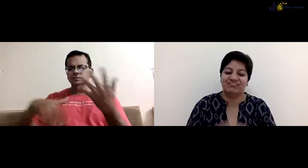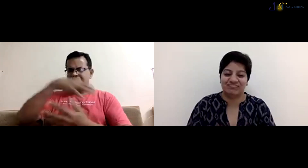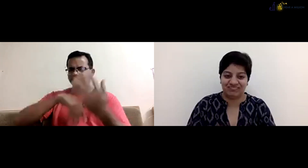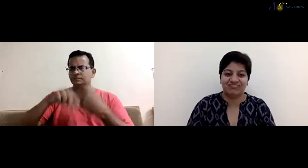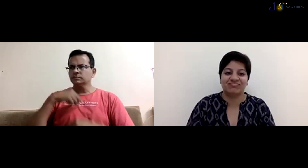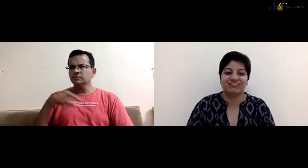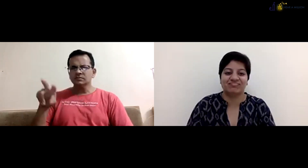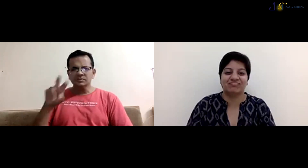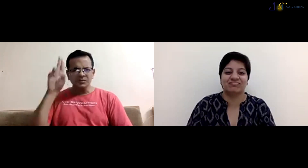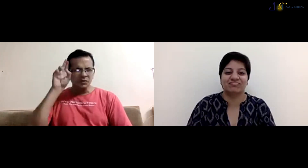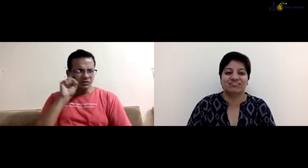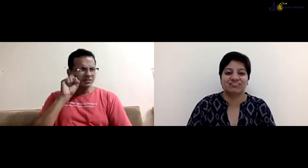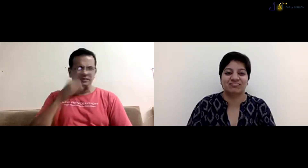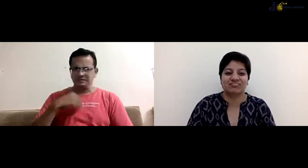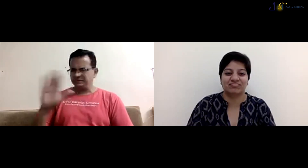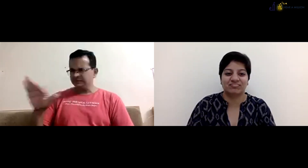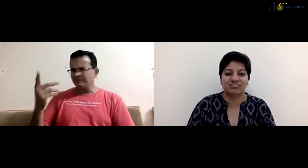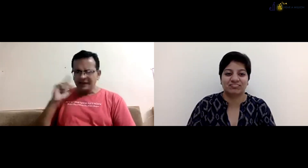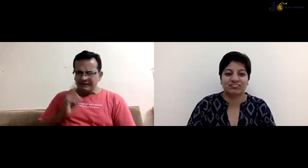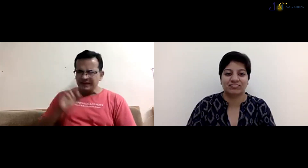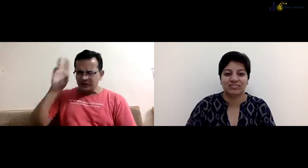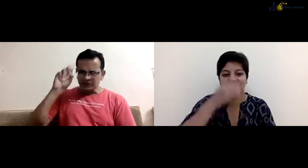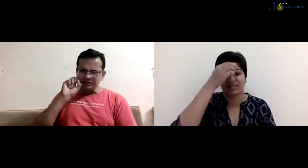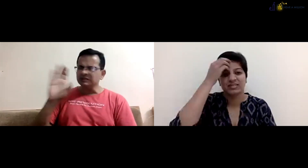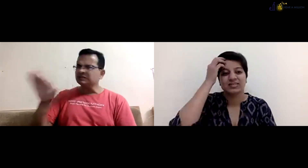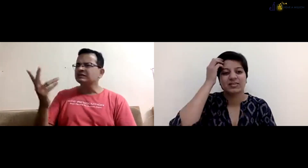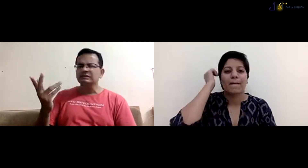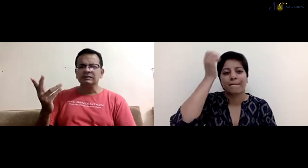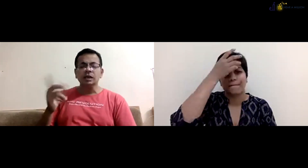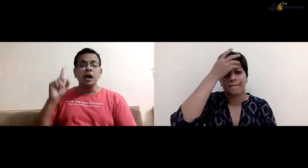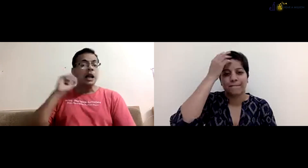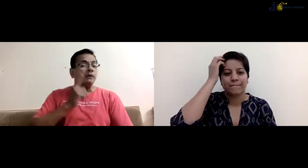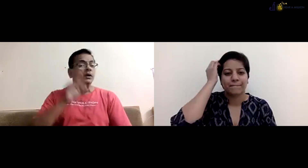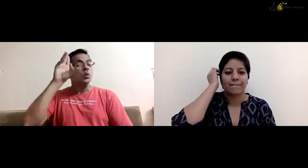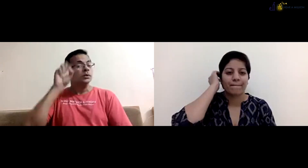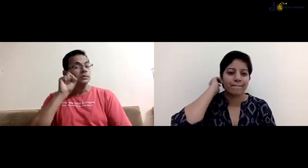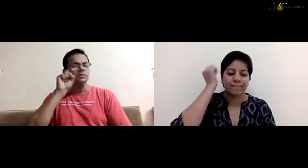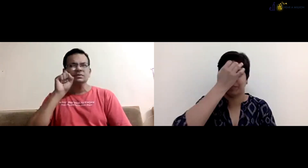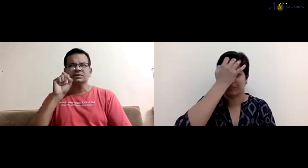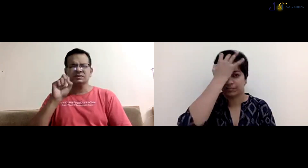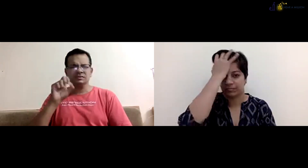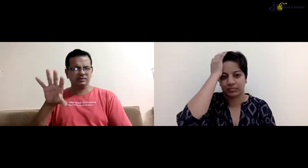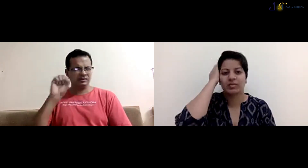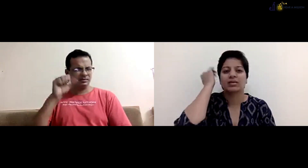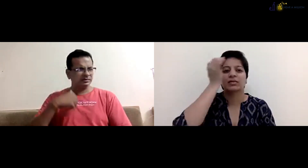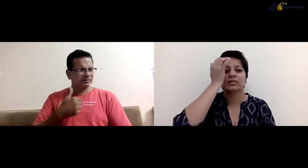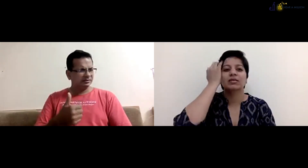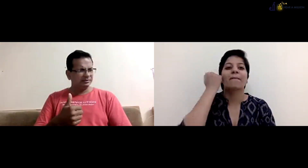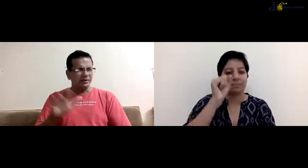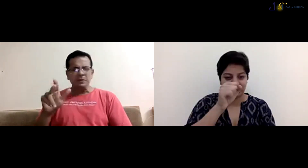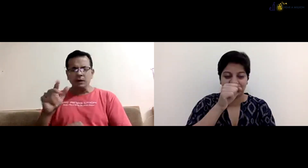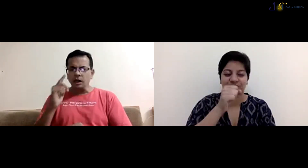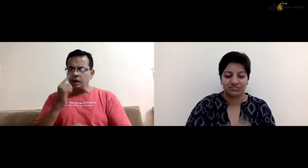friend who from America came here, and they were signing uh, Usher syndrome. So then I asked